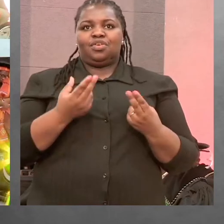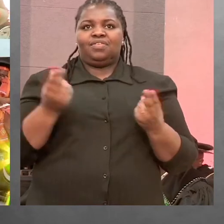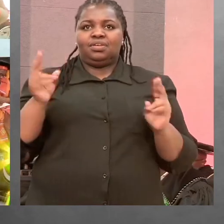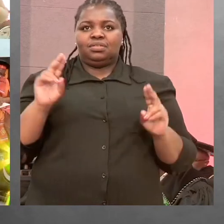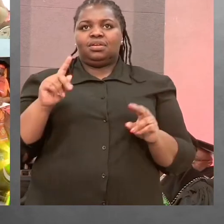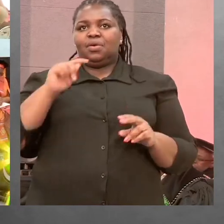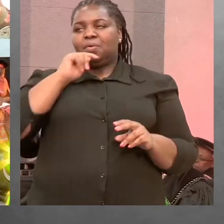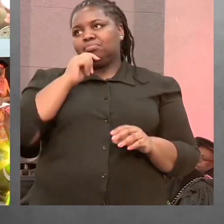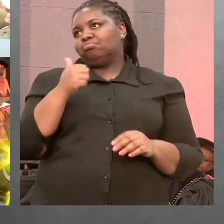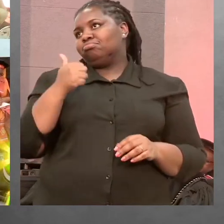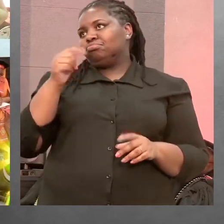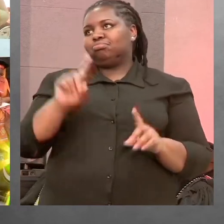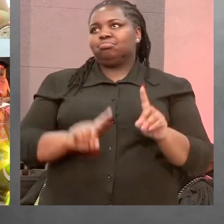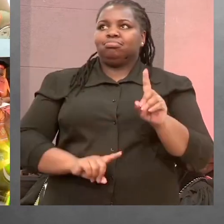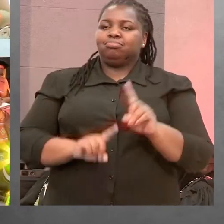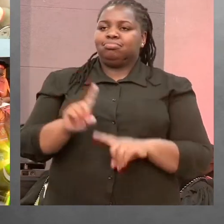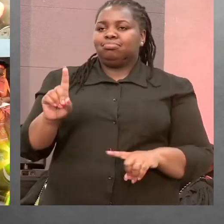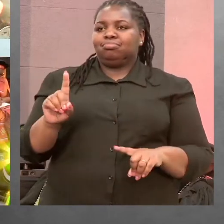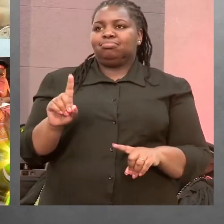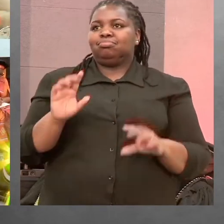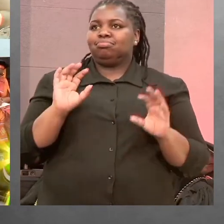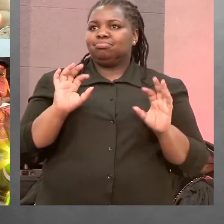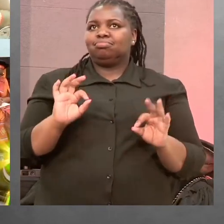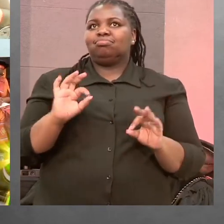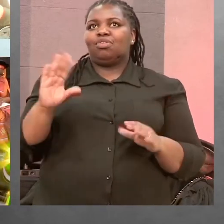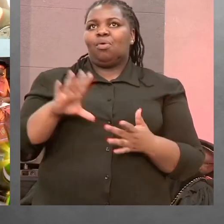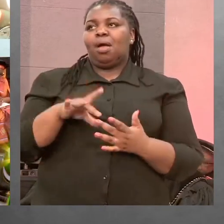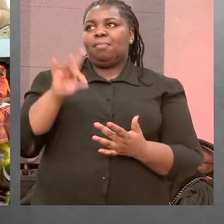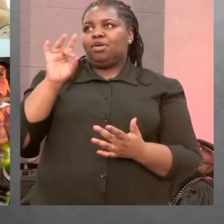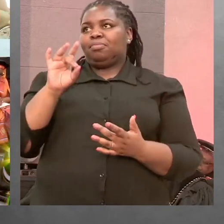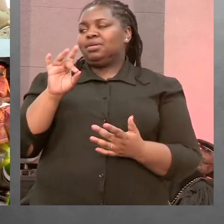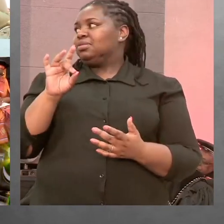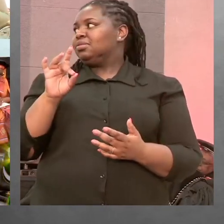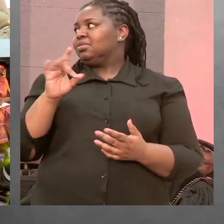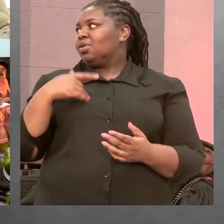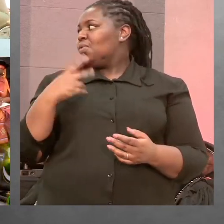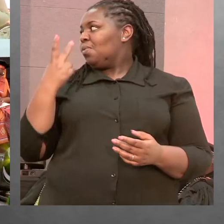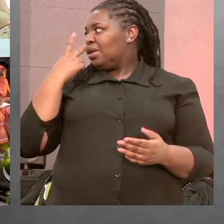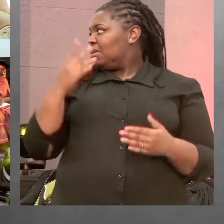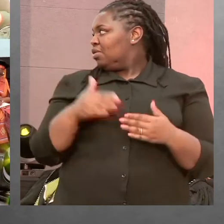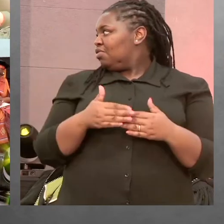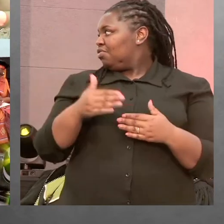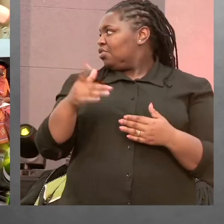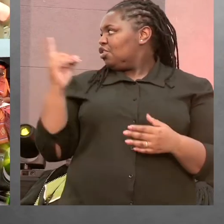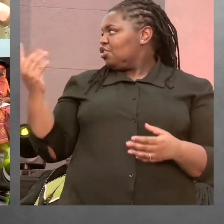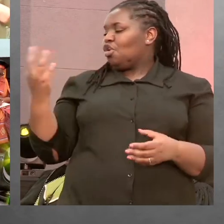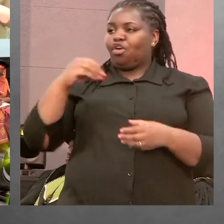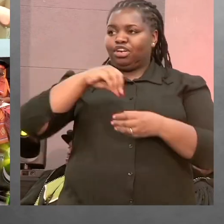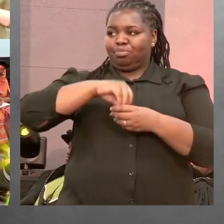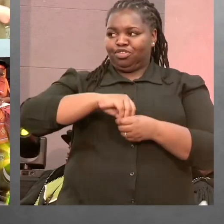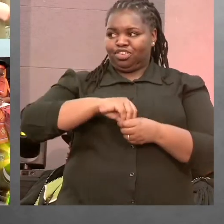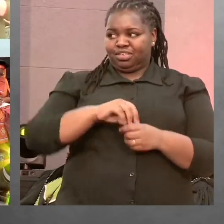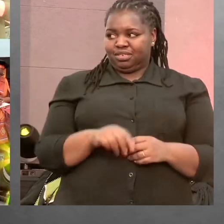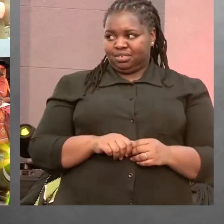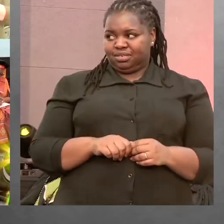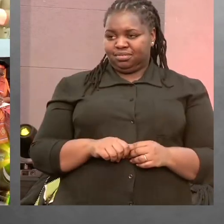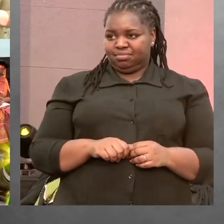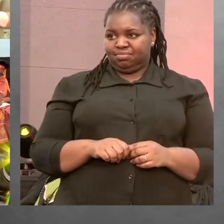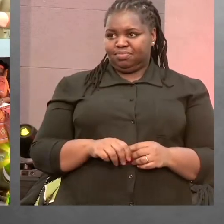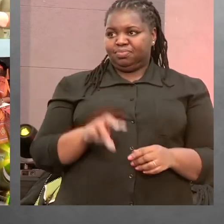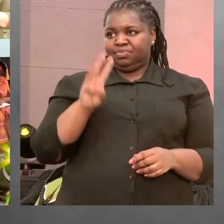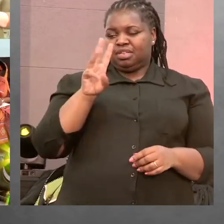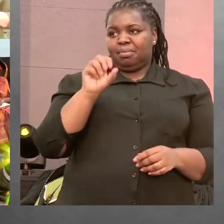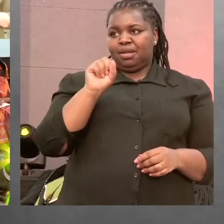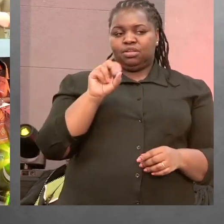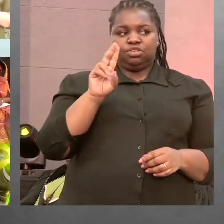We wish you the greatest success and fulfillment in your appointment, and we look forward to your contributions. Walter